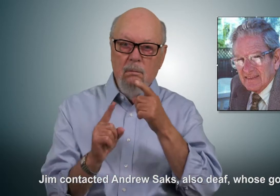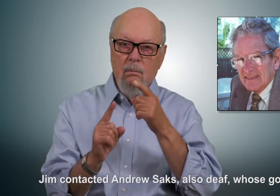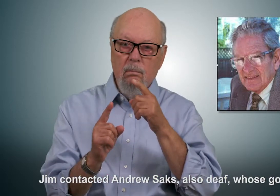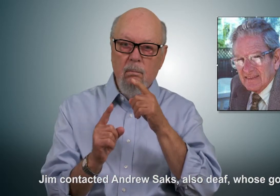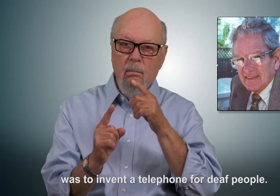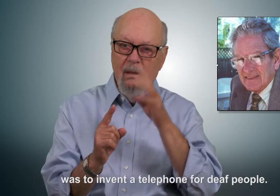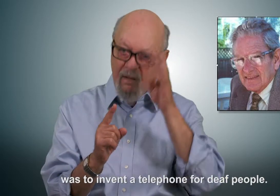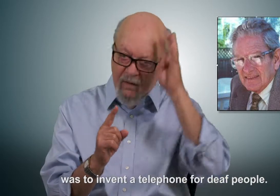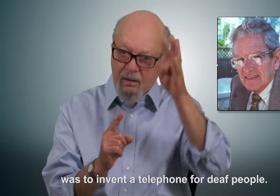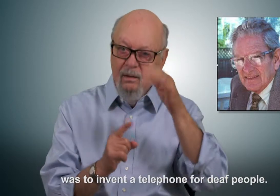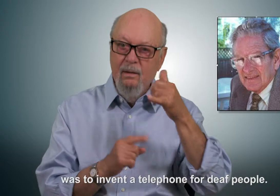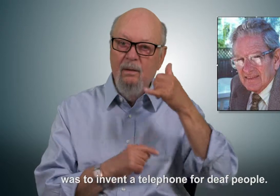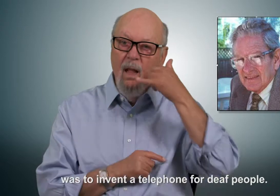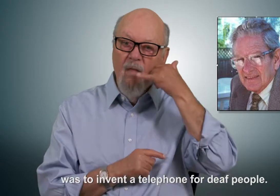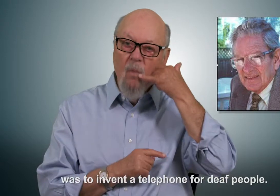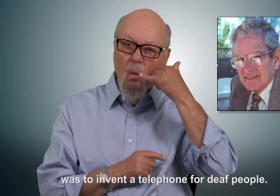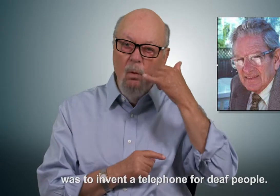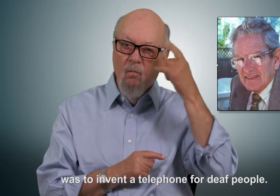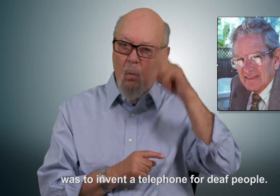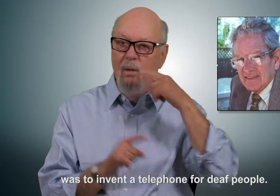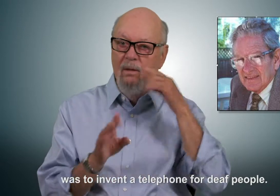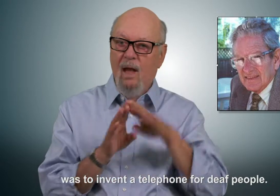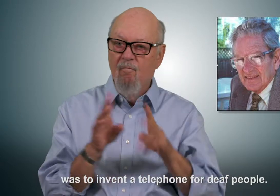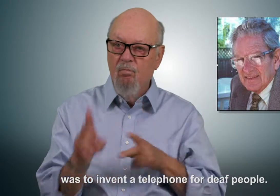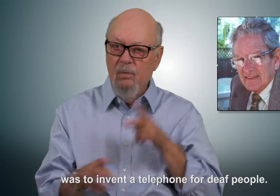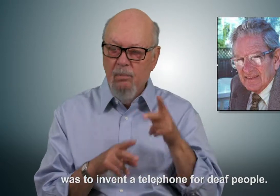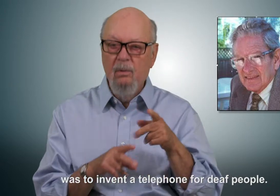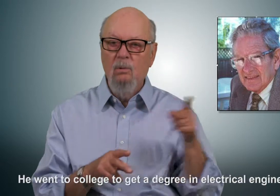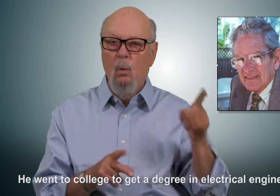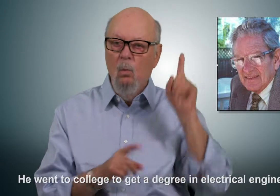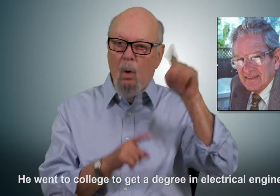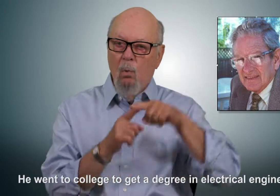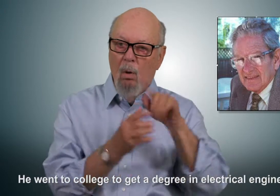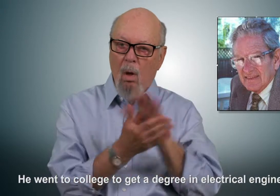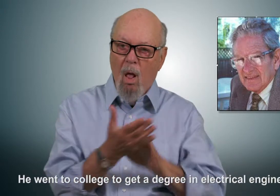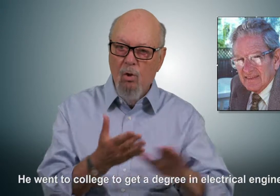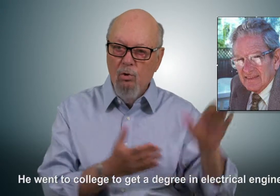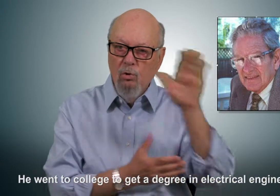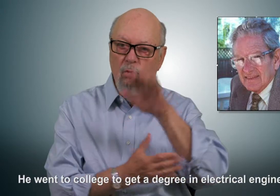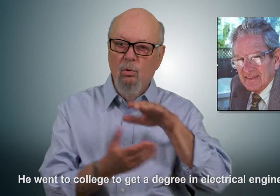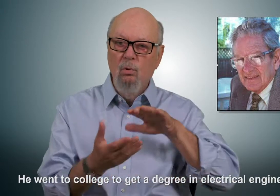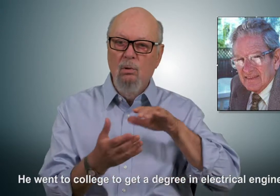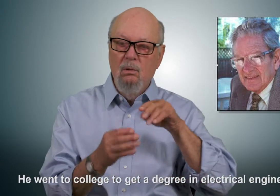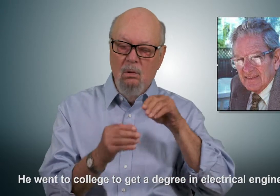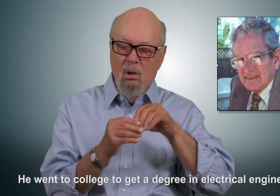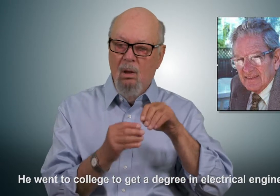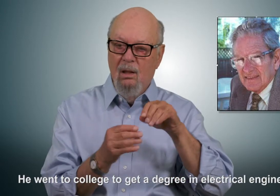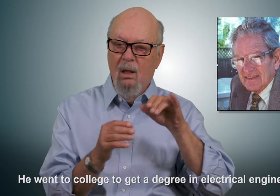was to invent a telephone for deaf people. He went to college to get a degree in electrical engineering.